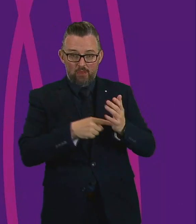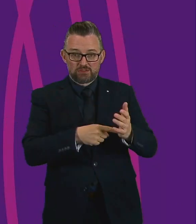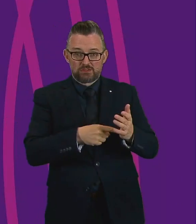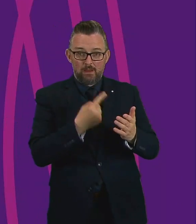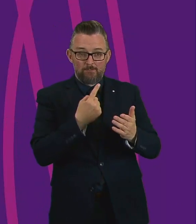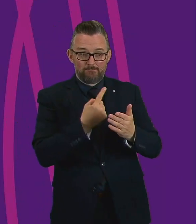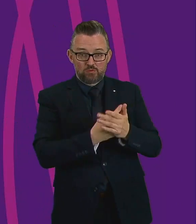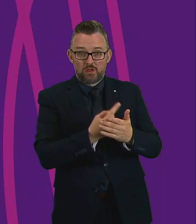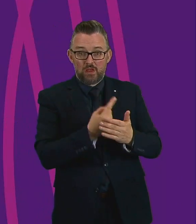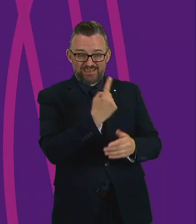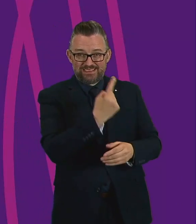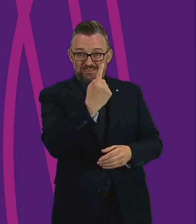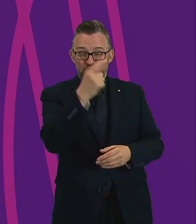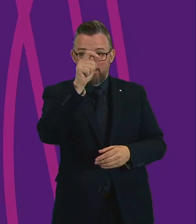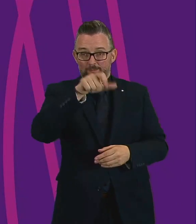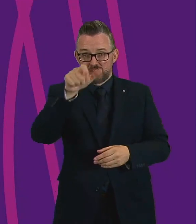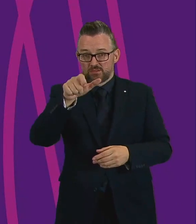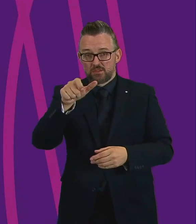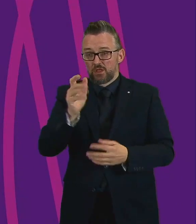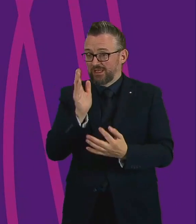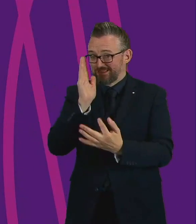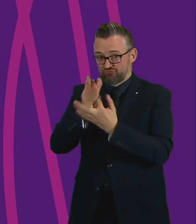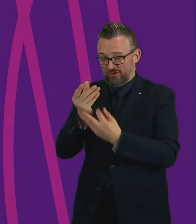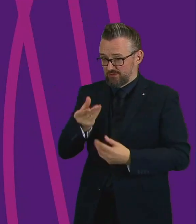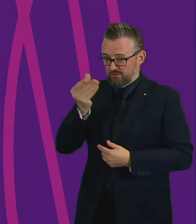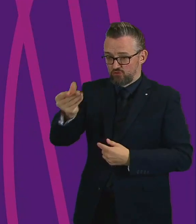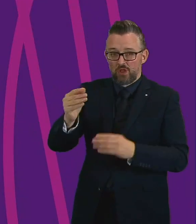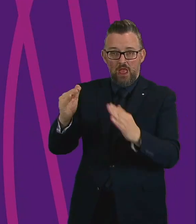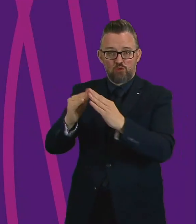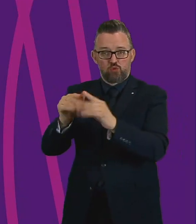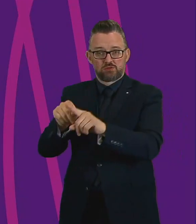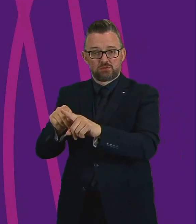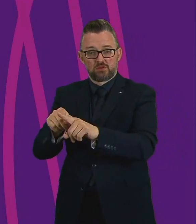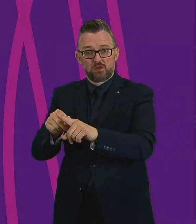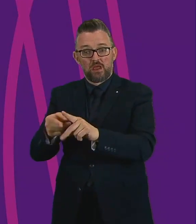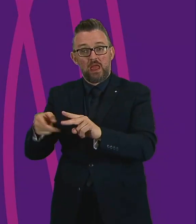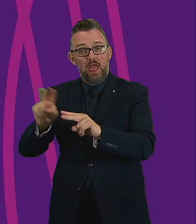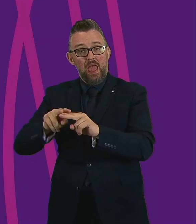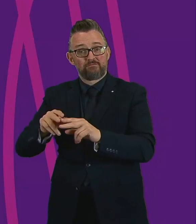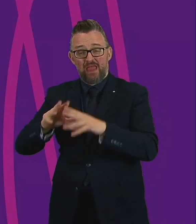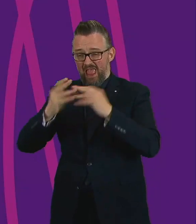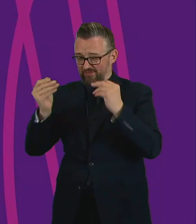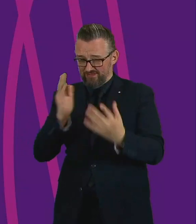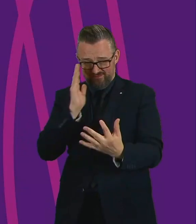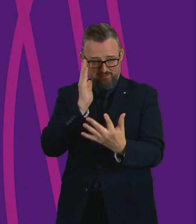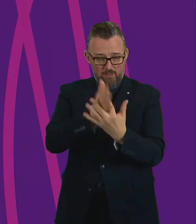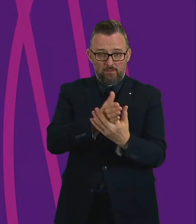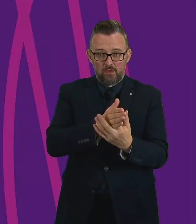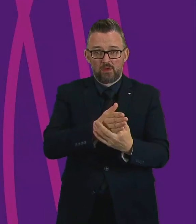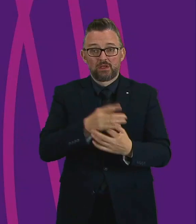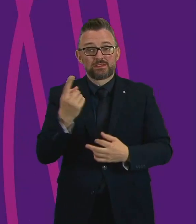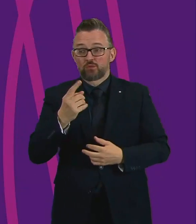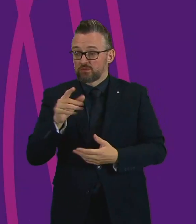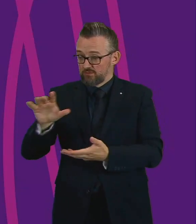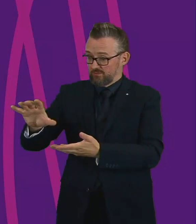per head direct to households. If it were all allocated directly to households, someone earning